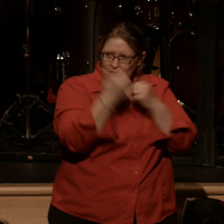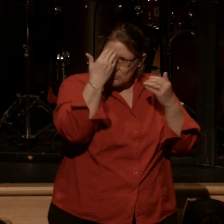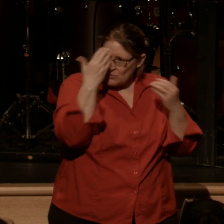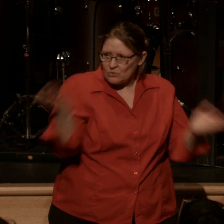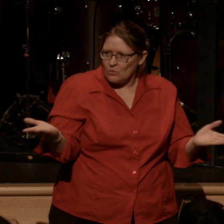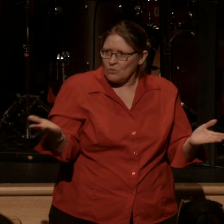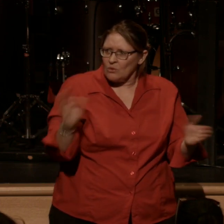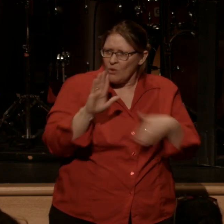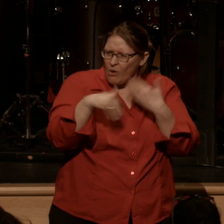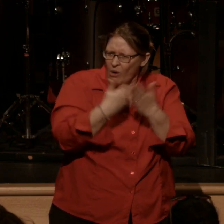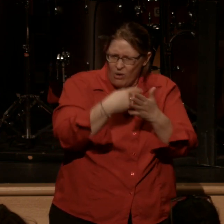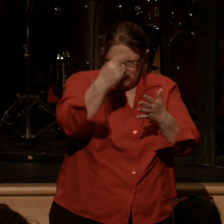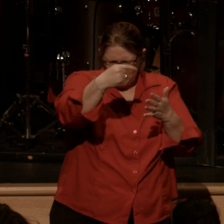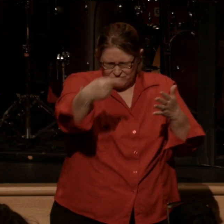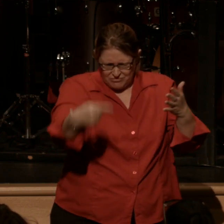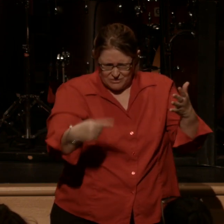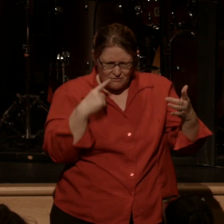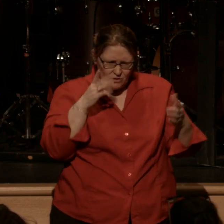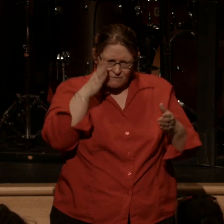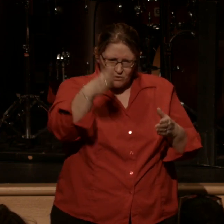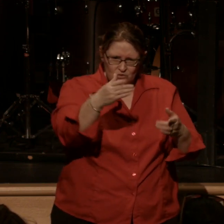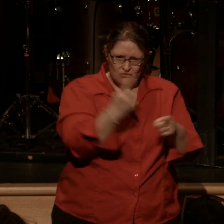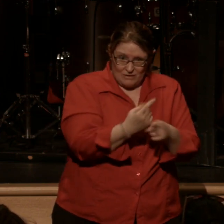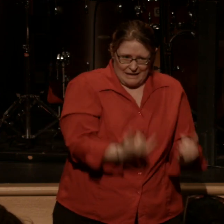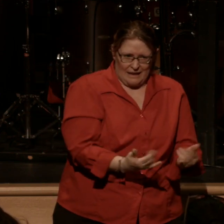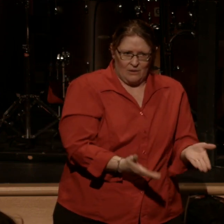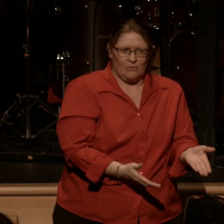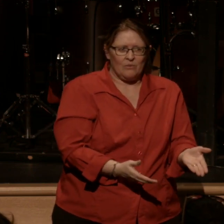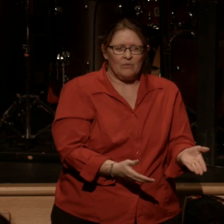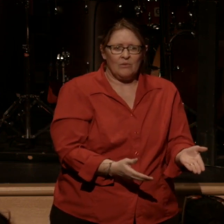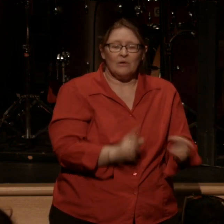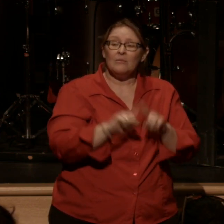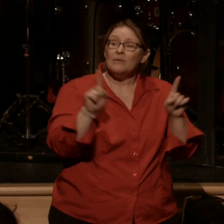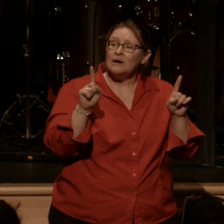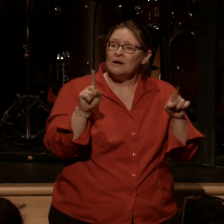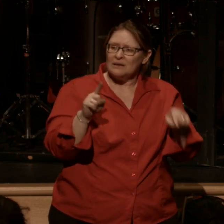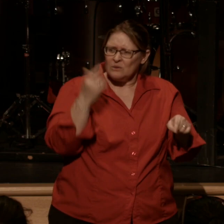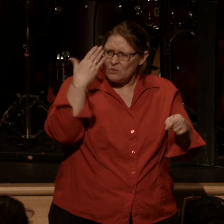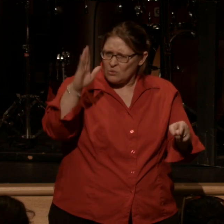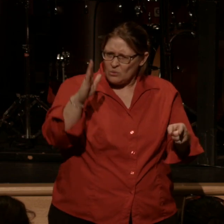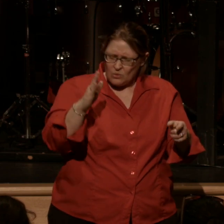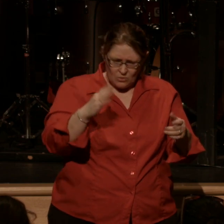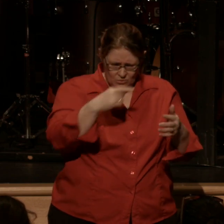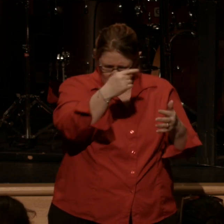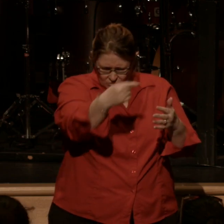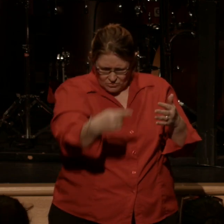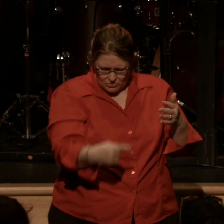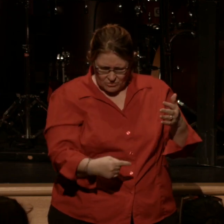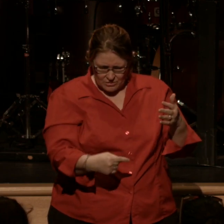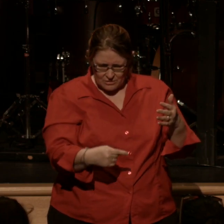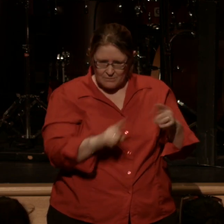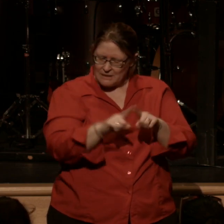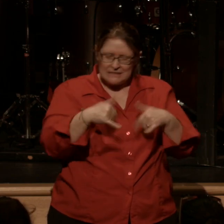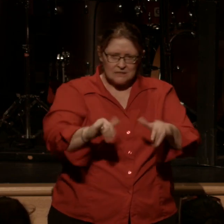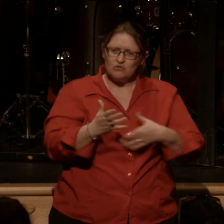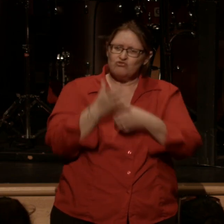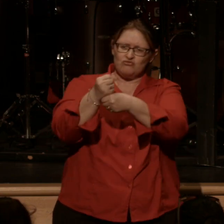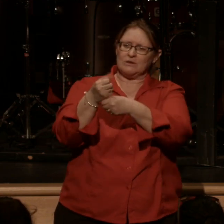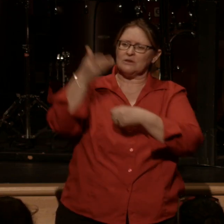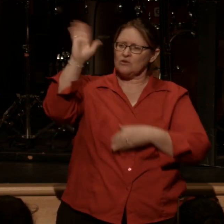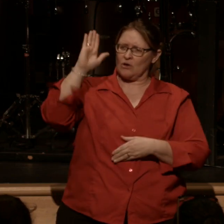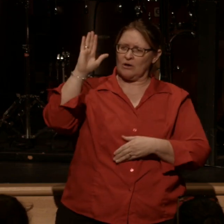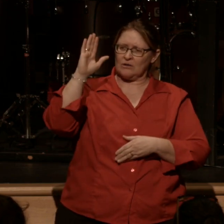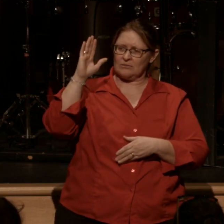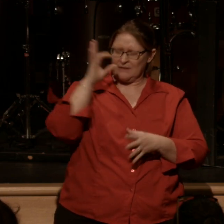know all of the details of the future in this moment. And yet, even though he didn't know the details of the future, he trusted God and had faith in